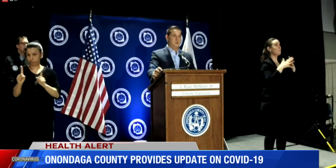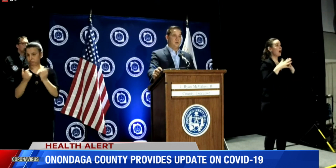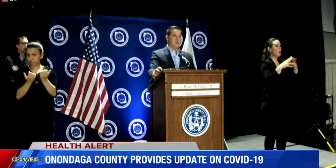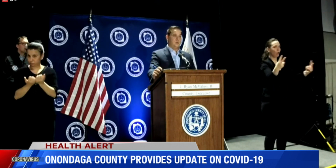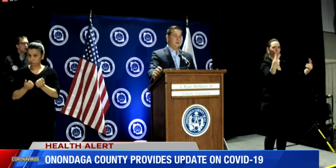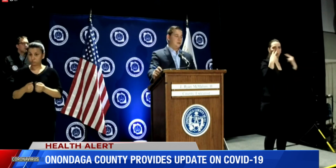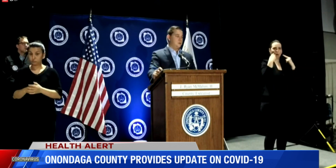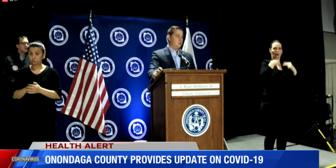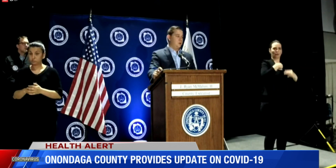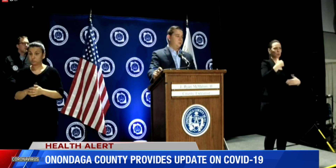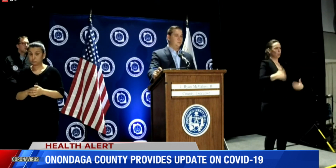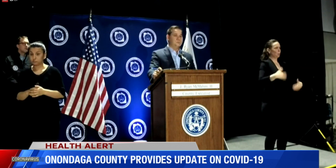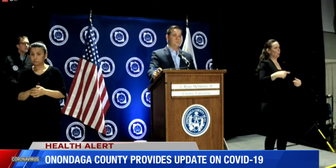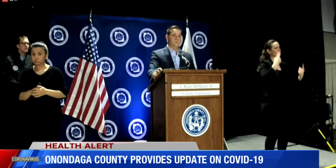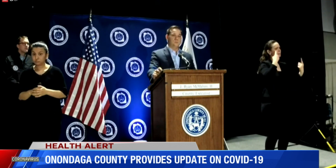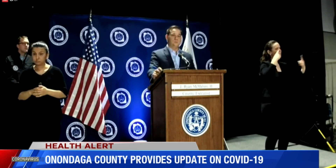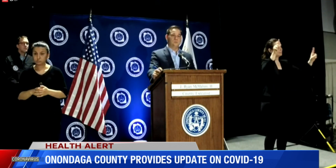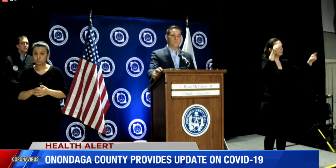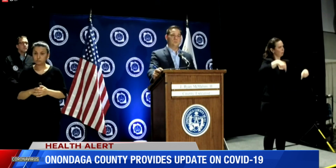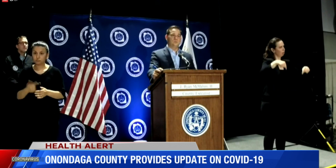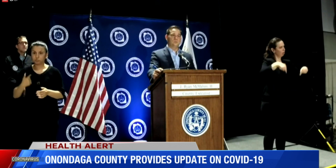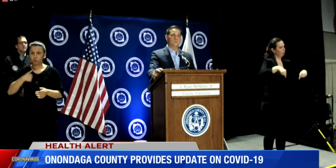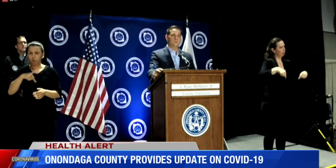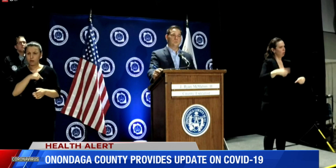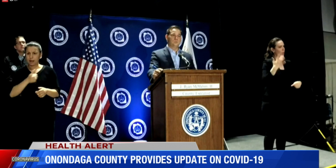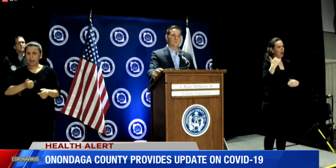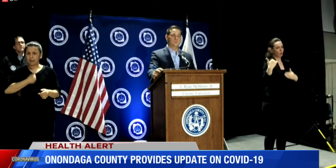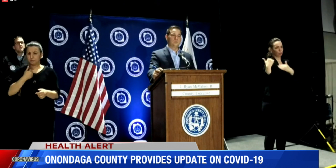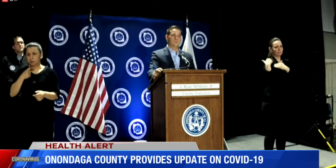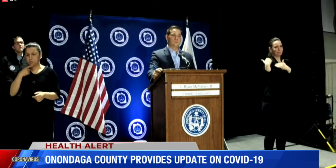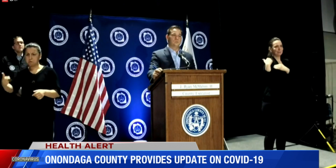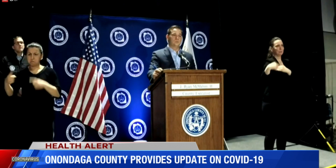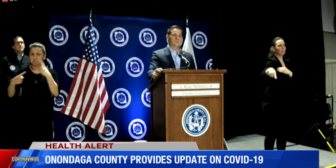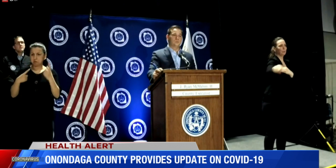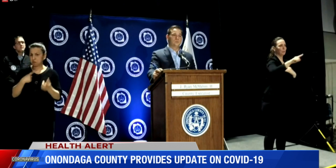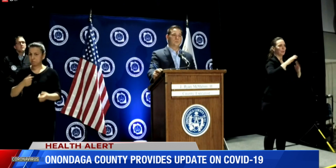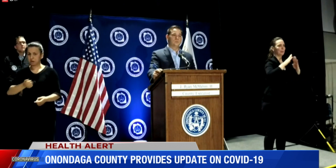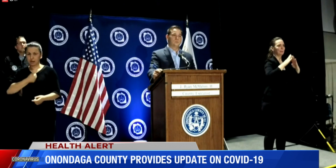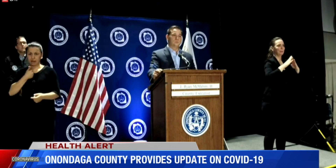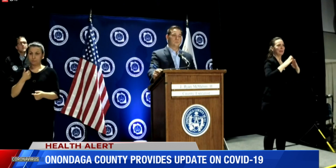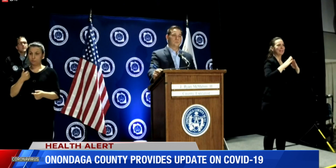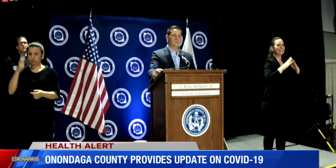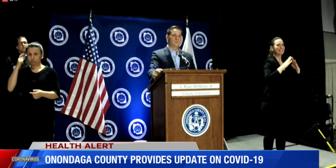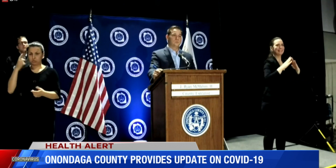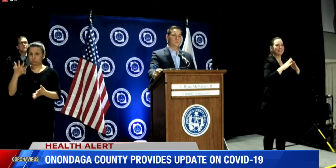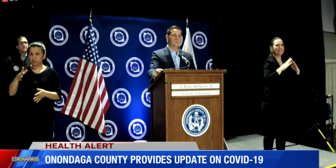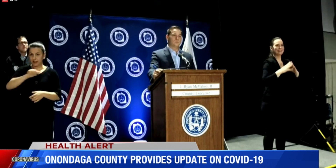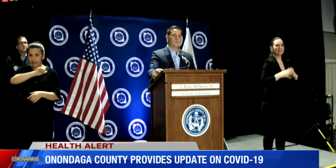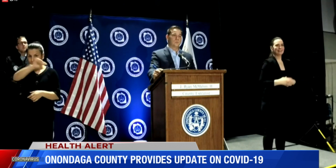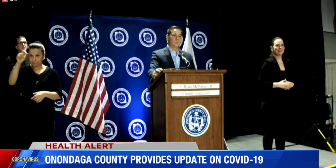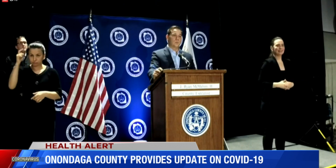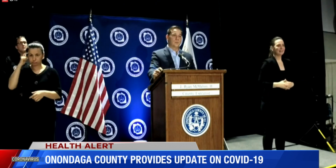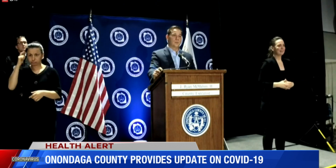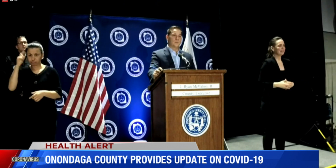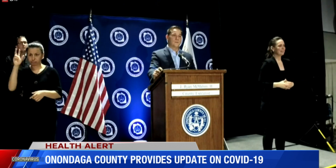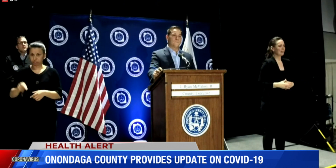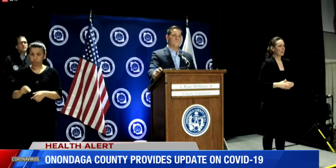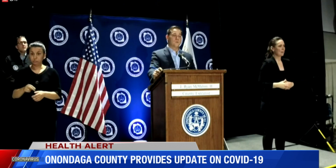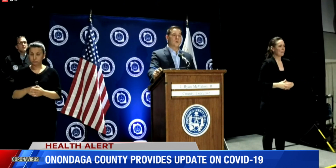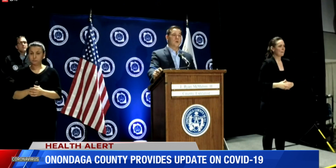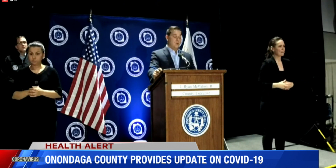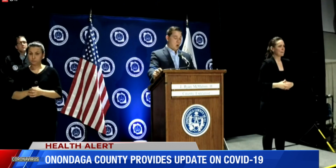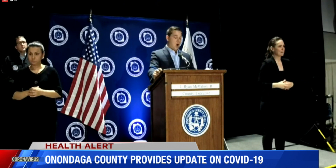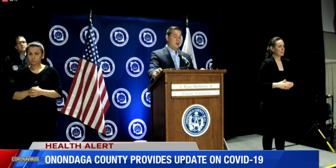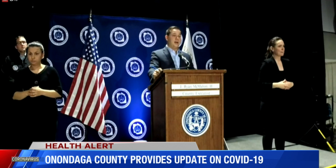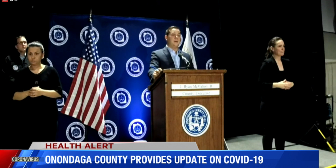this community need to write that story. Do you know the data that the grading's based off of? Is that pulled from the past 24 hours? Is it?